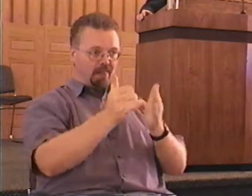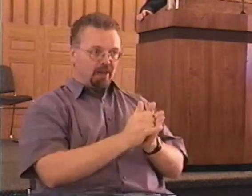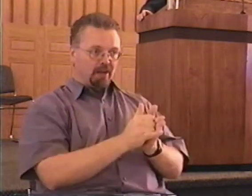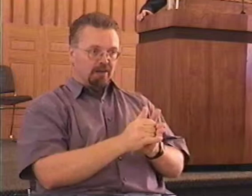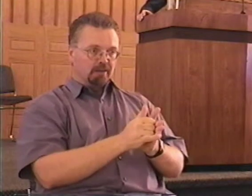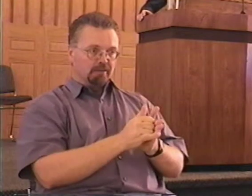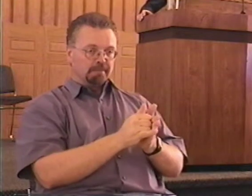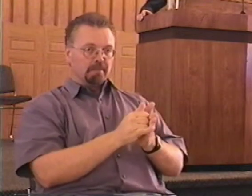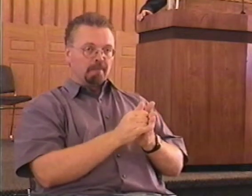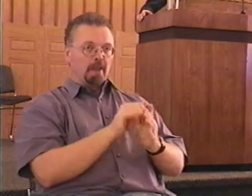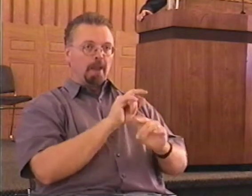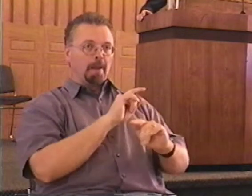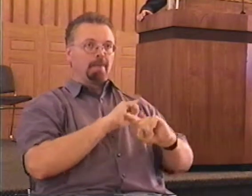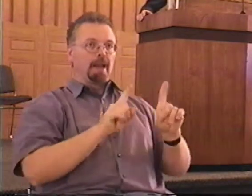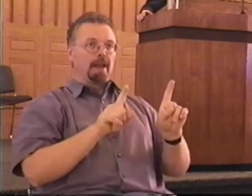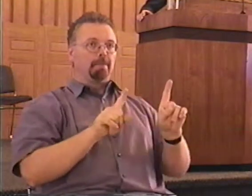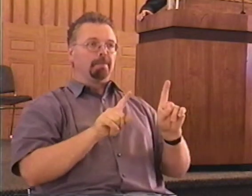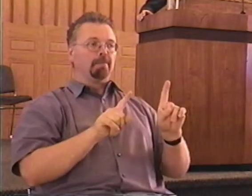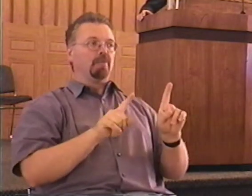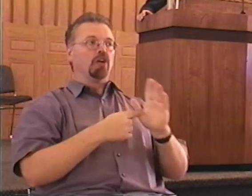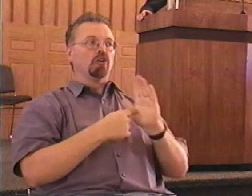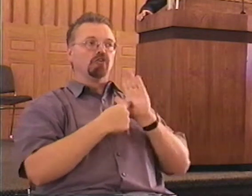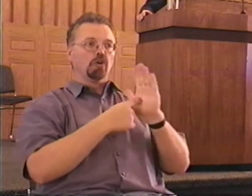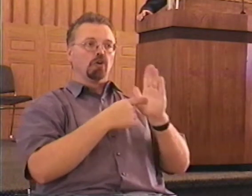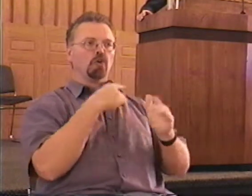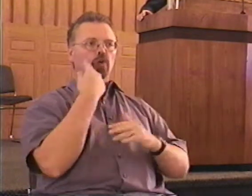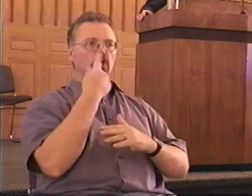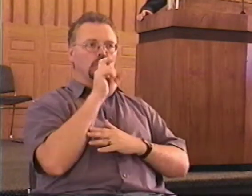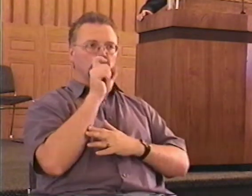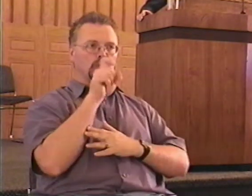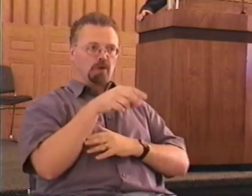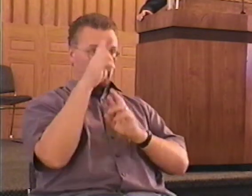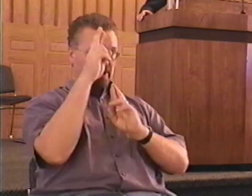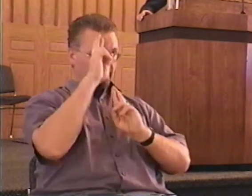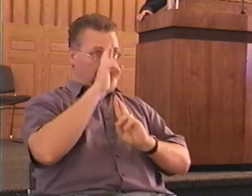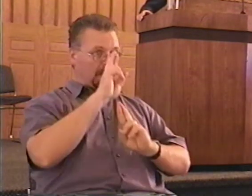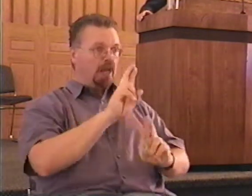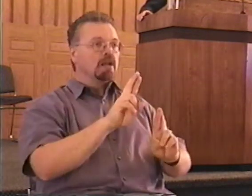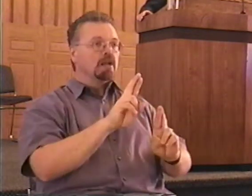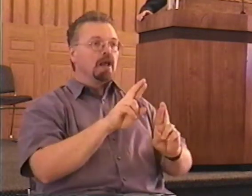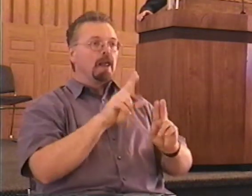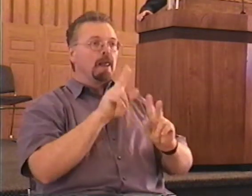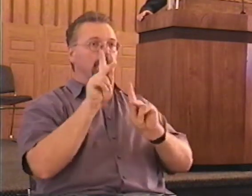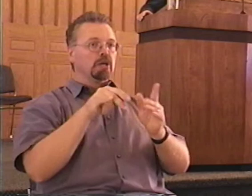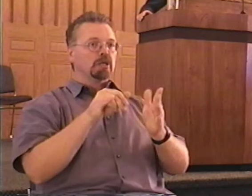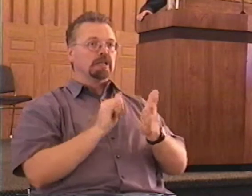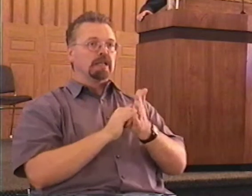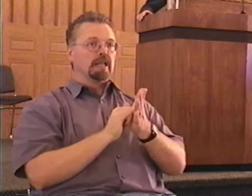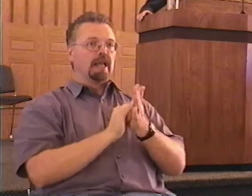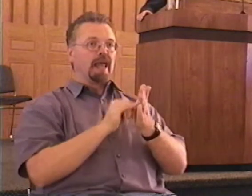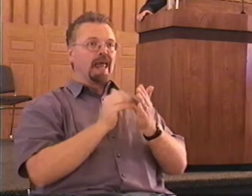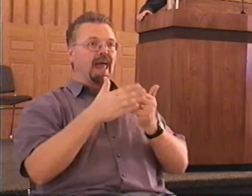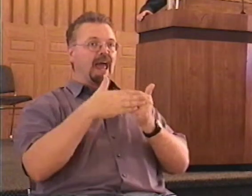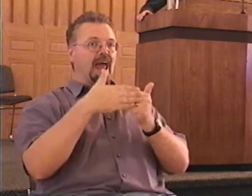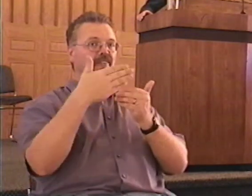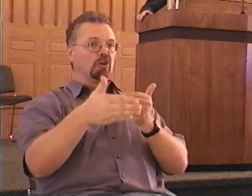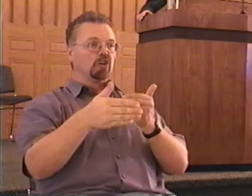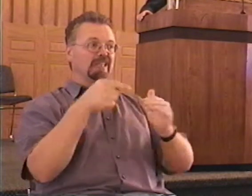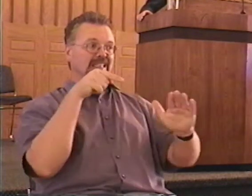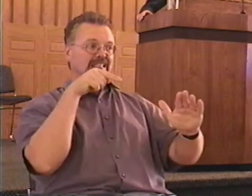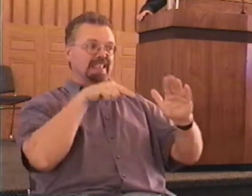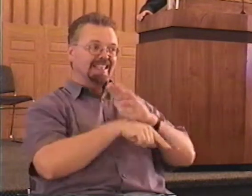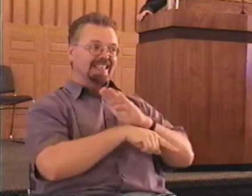I will show you whom you should fear. Fear him who, after he